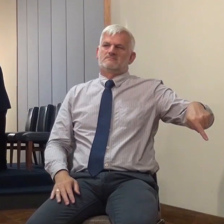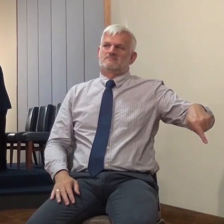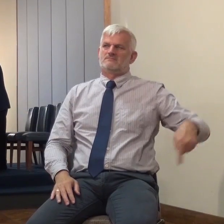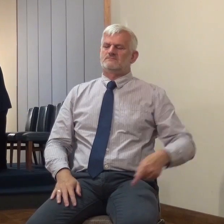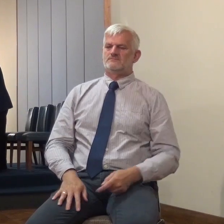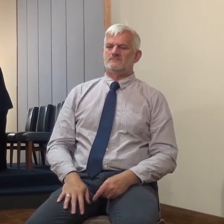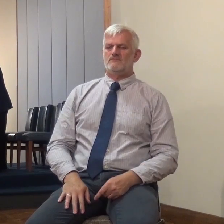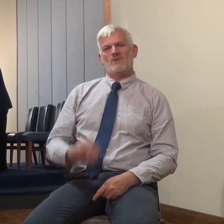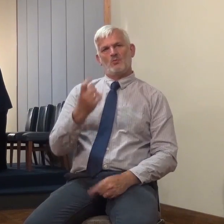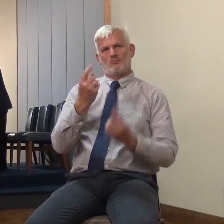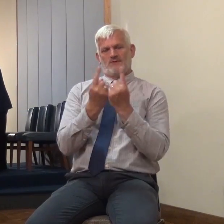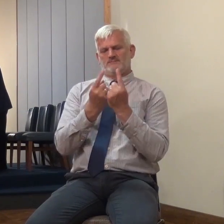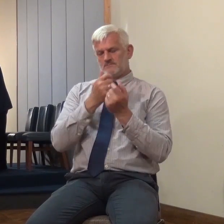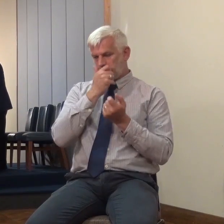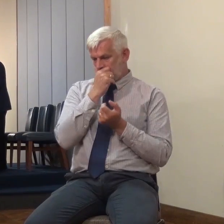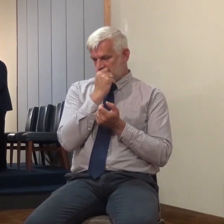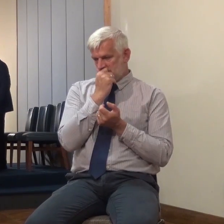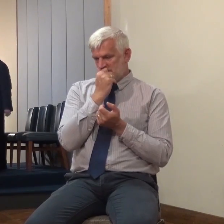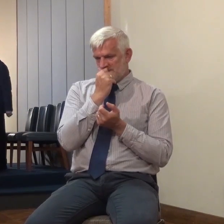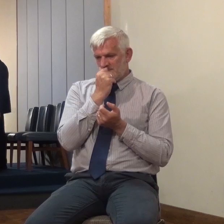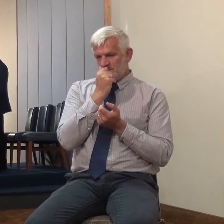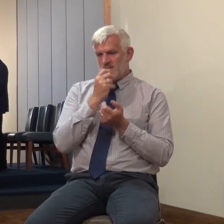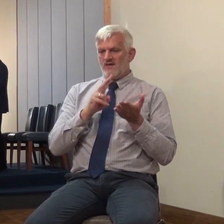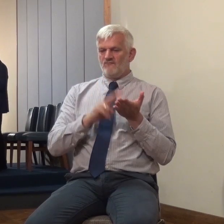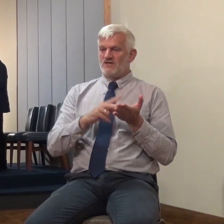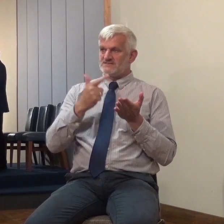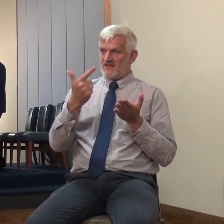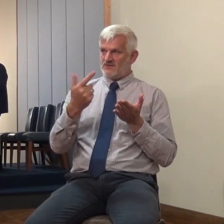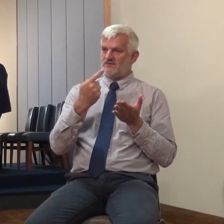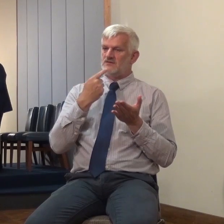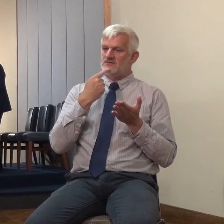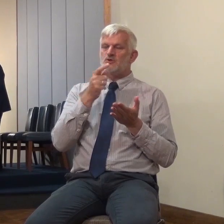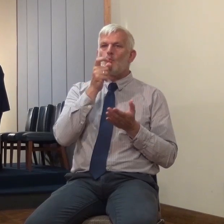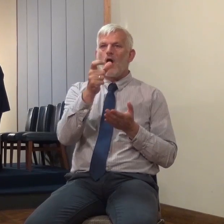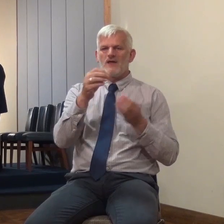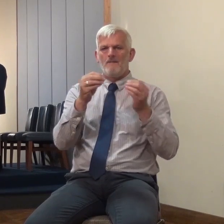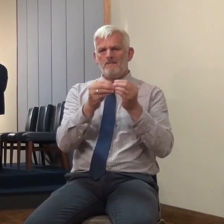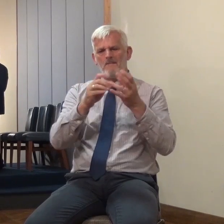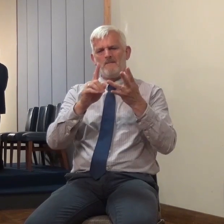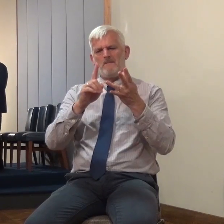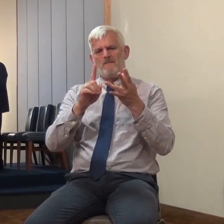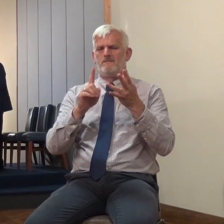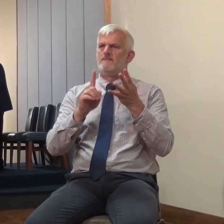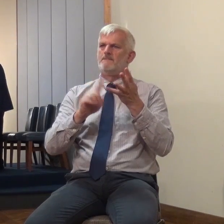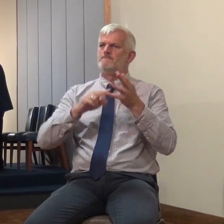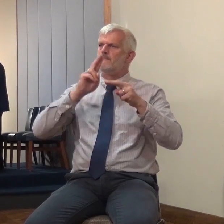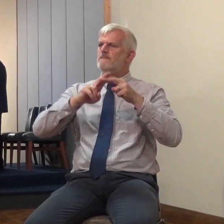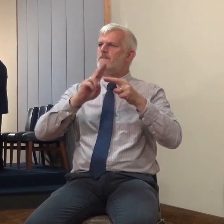is deeply suggestive. It's the word in verse 7 rendered buffet. That comes from the Greek